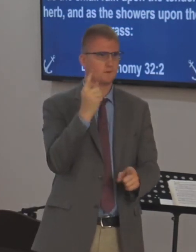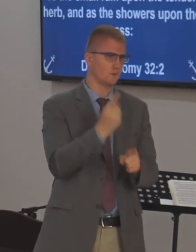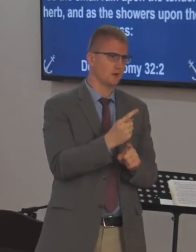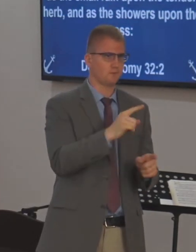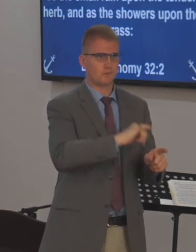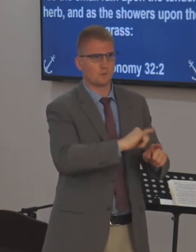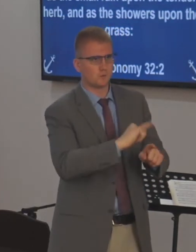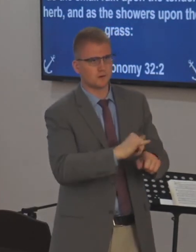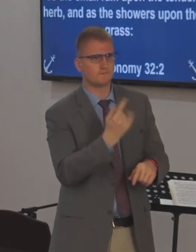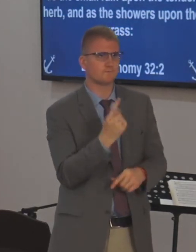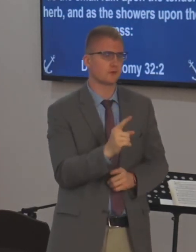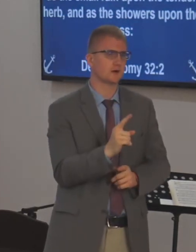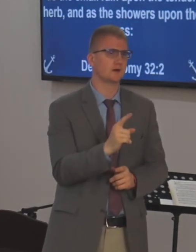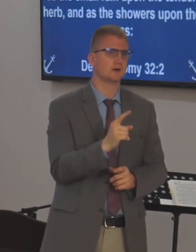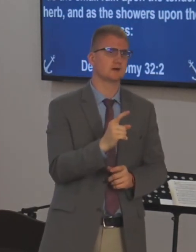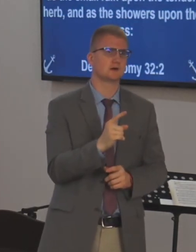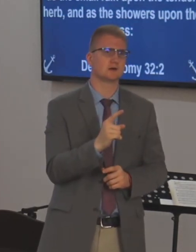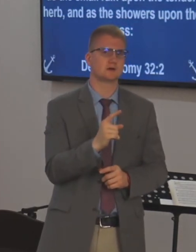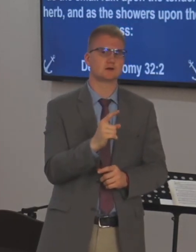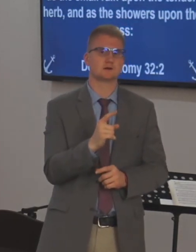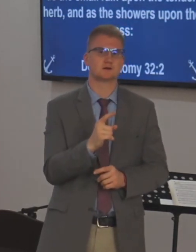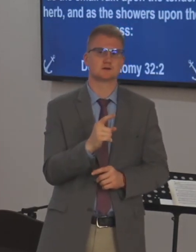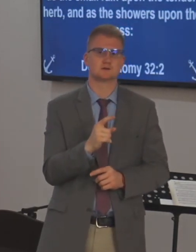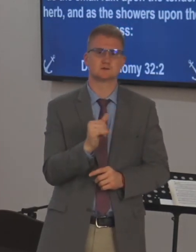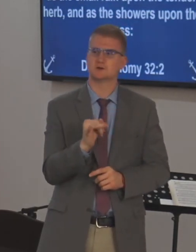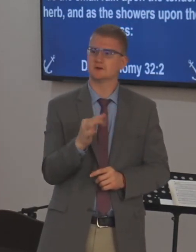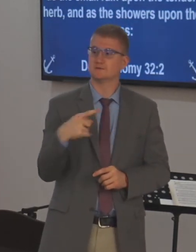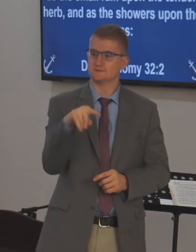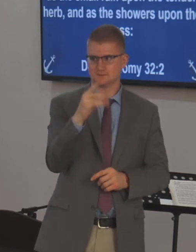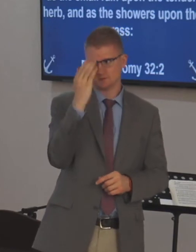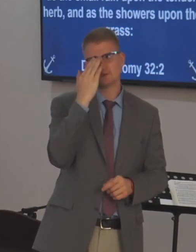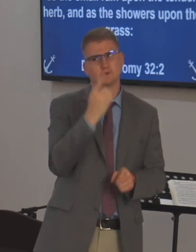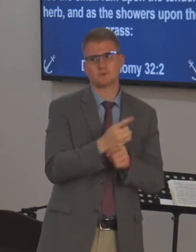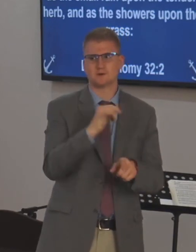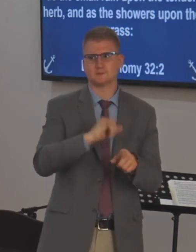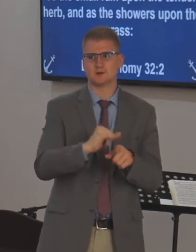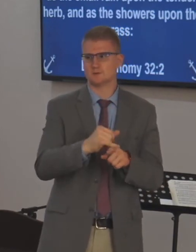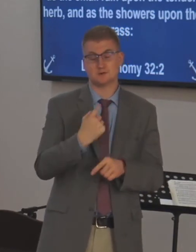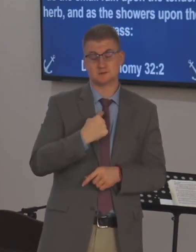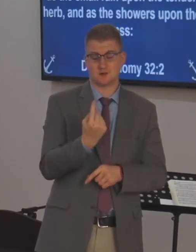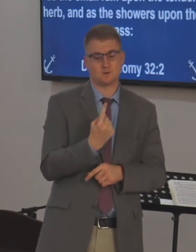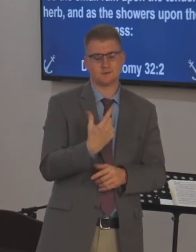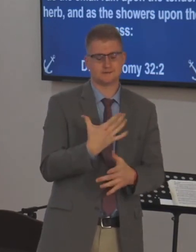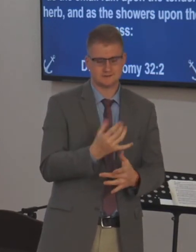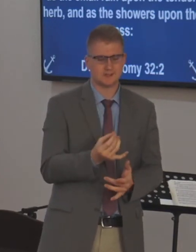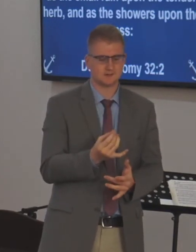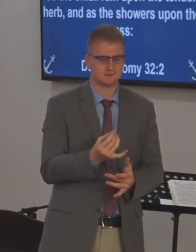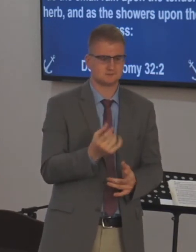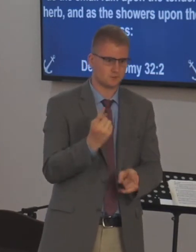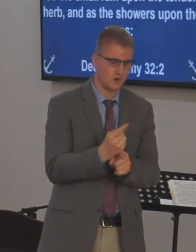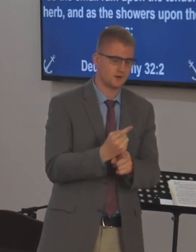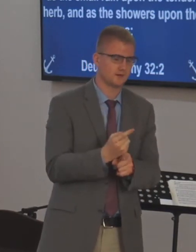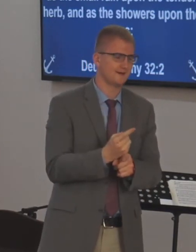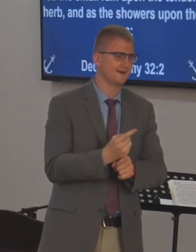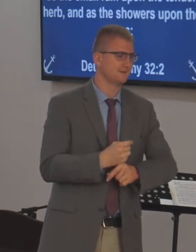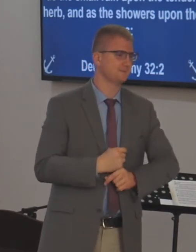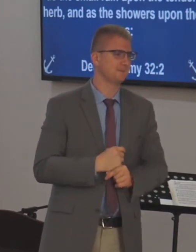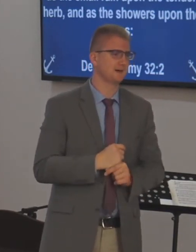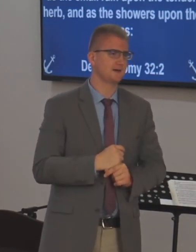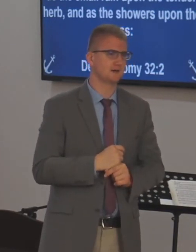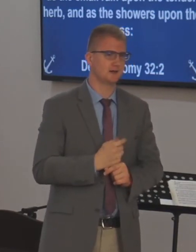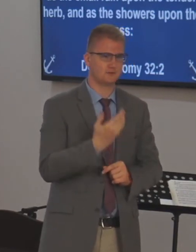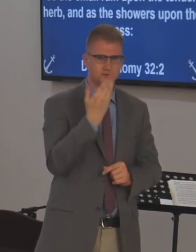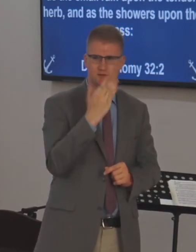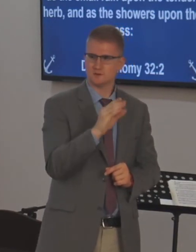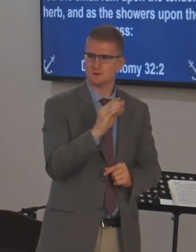things, and if you know the right terminology, tell me, okay, because I like to always get this right, but is it the beat or the